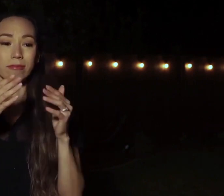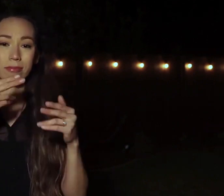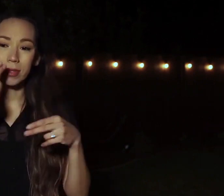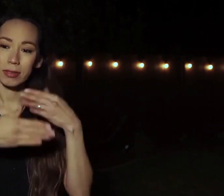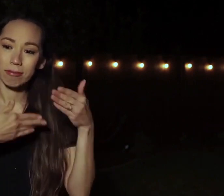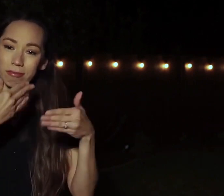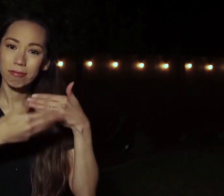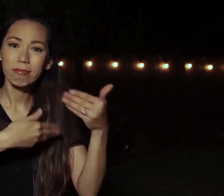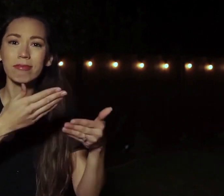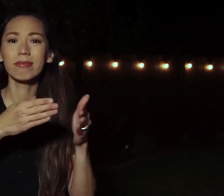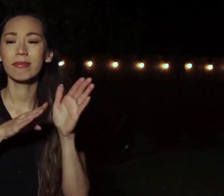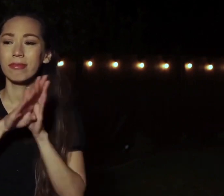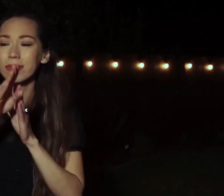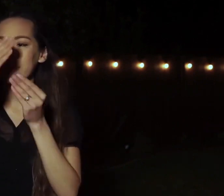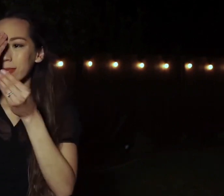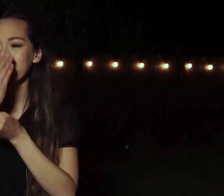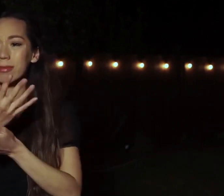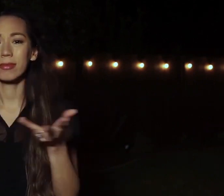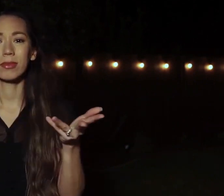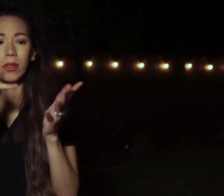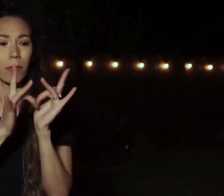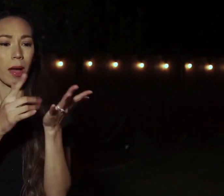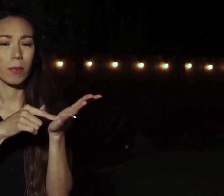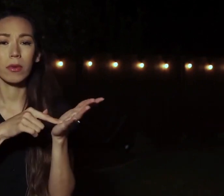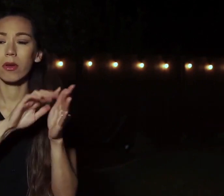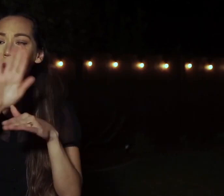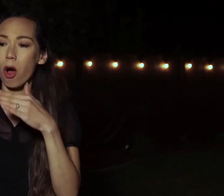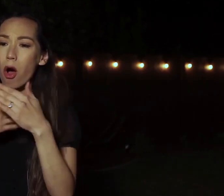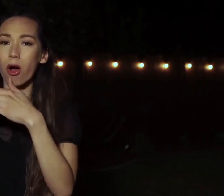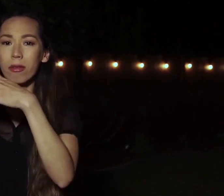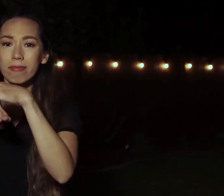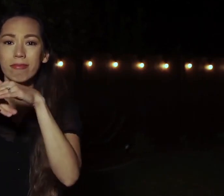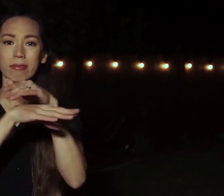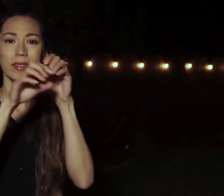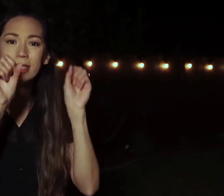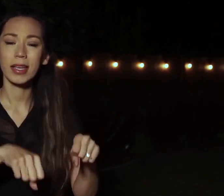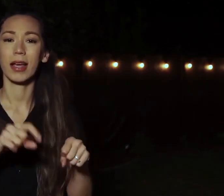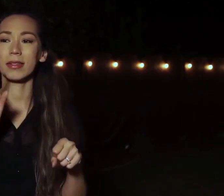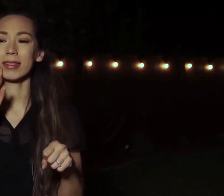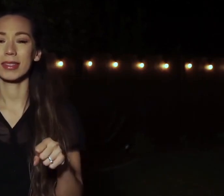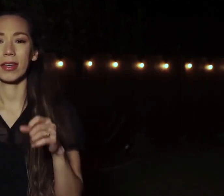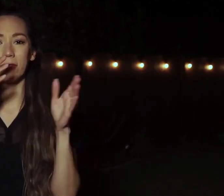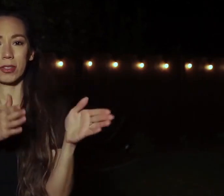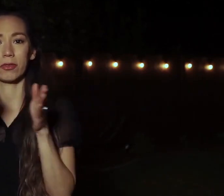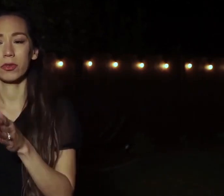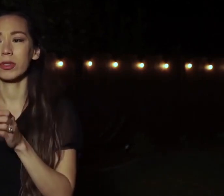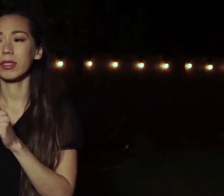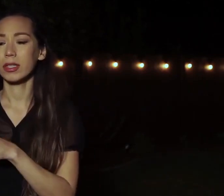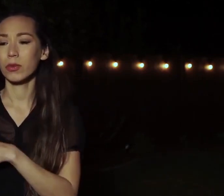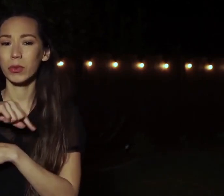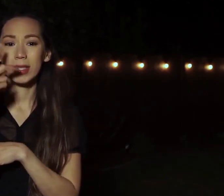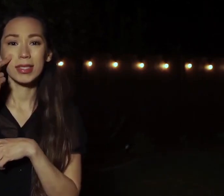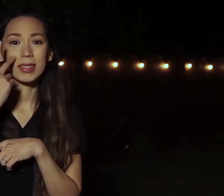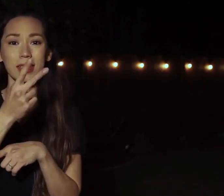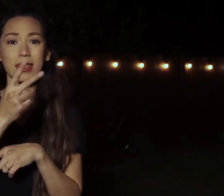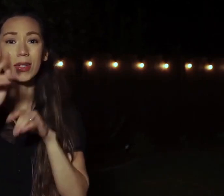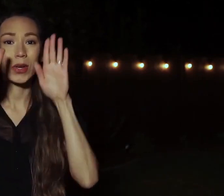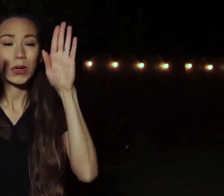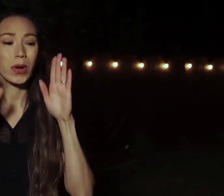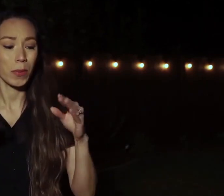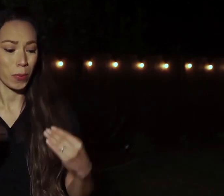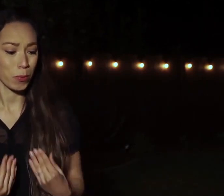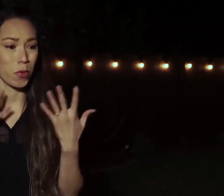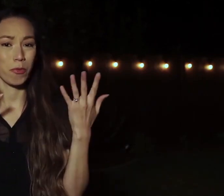the process of making the word accessible to all deaf individuals, that we would see an